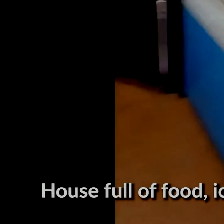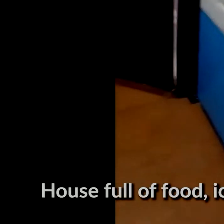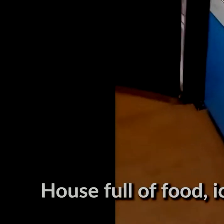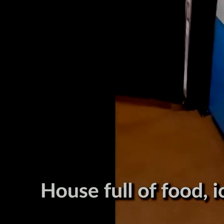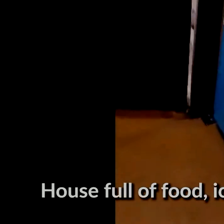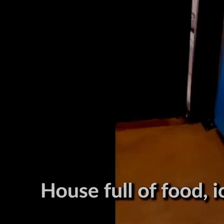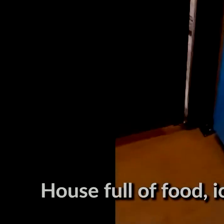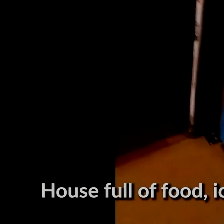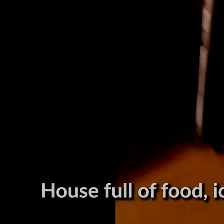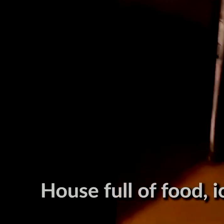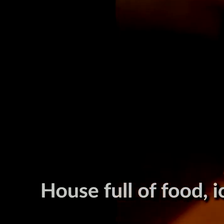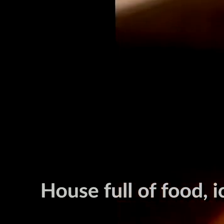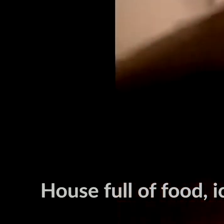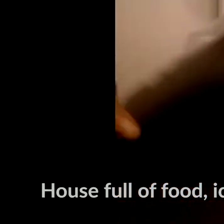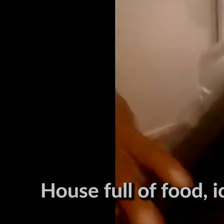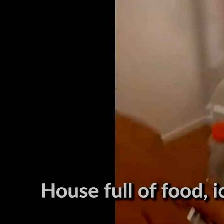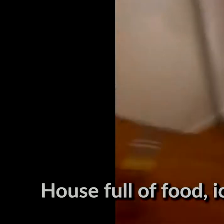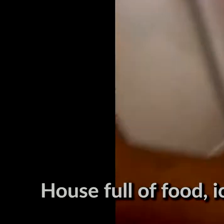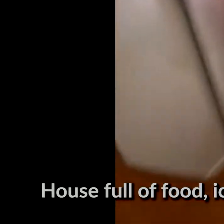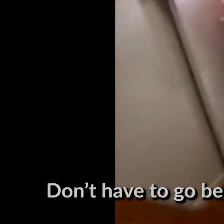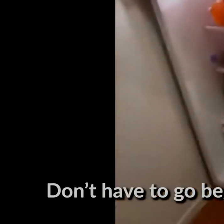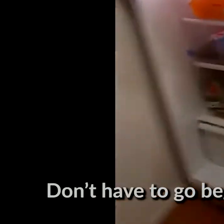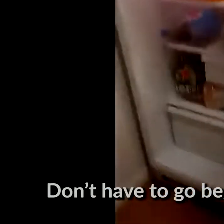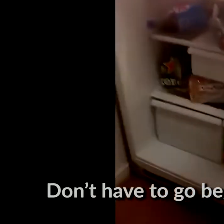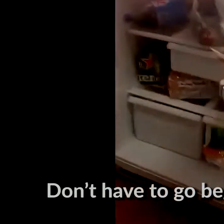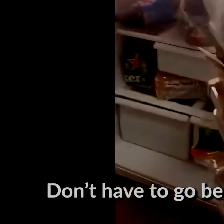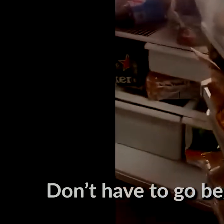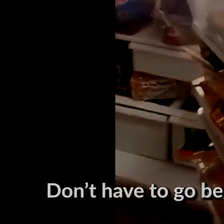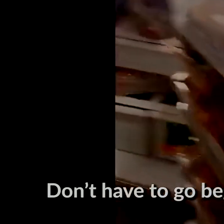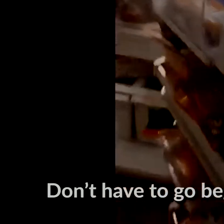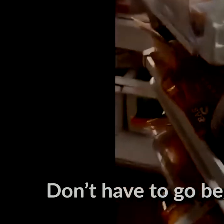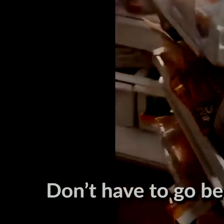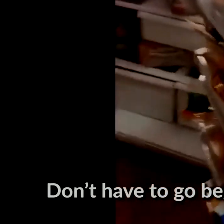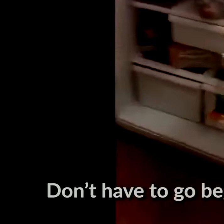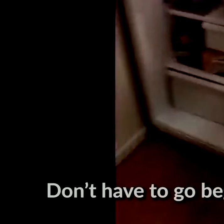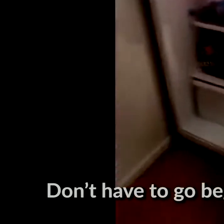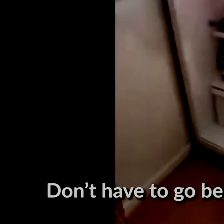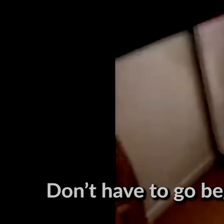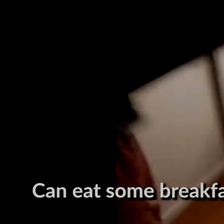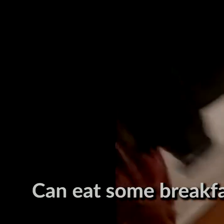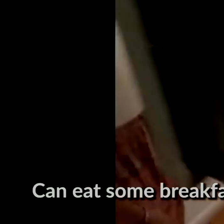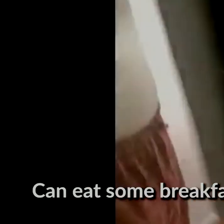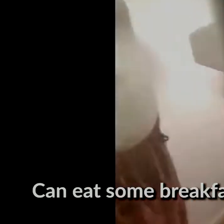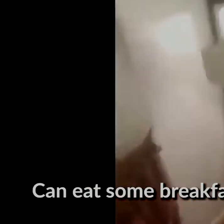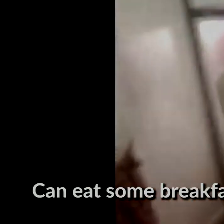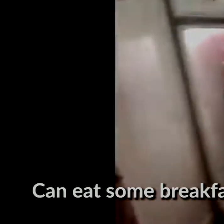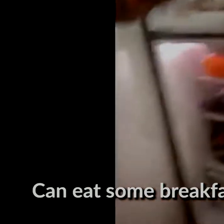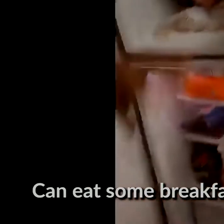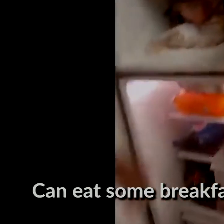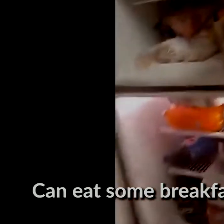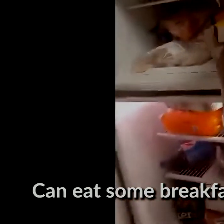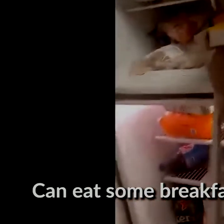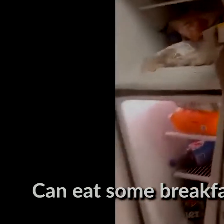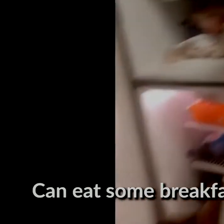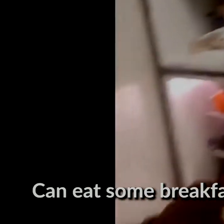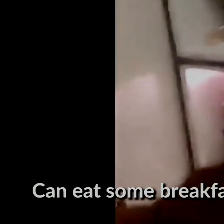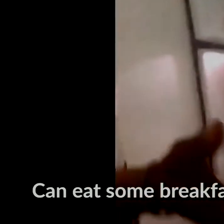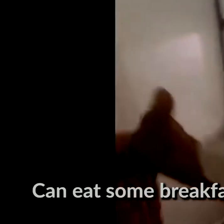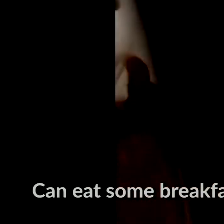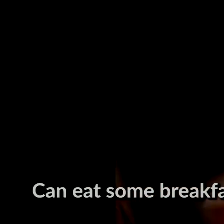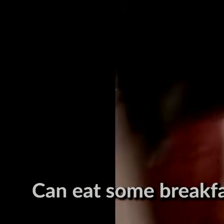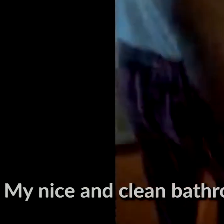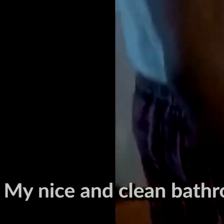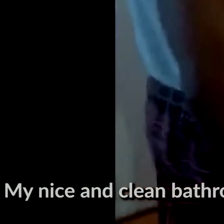House full of food, icebox full of food. Don't have to go begging or nothing. Can eat me some breakfast when I want